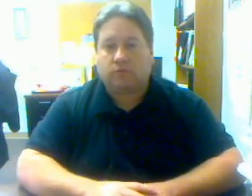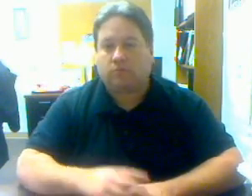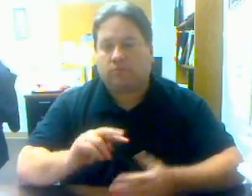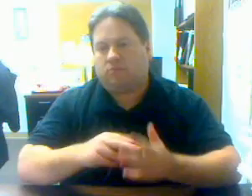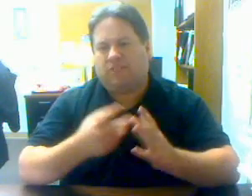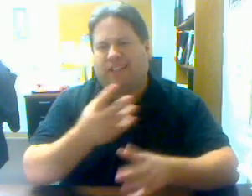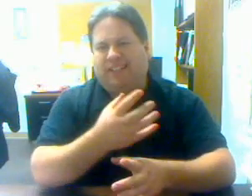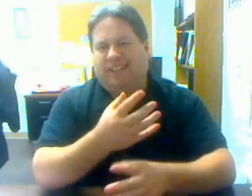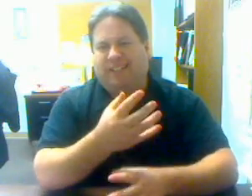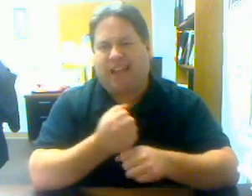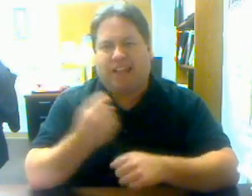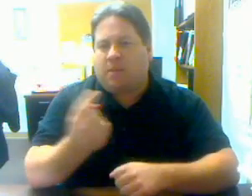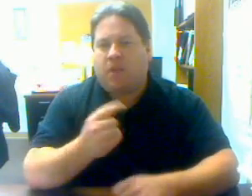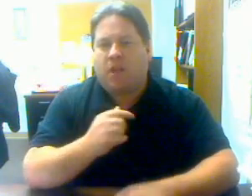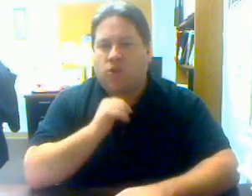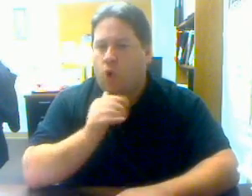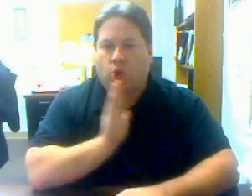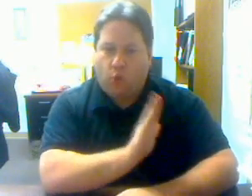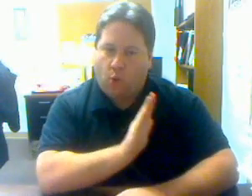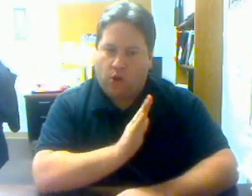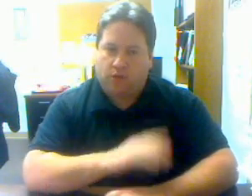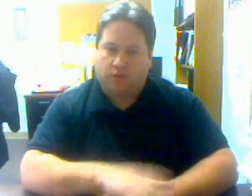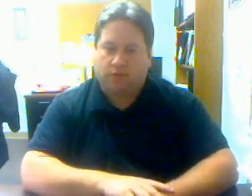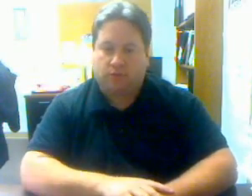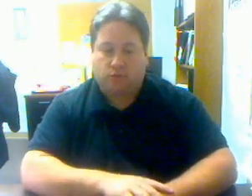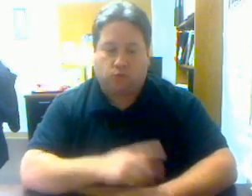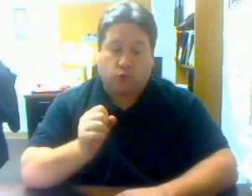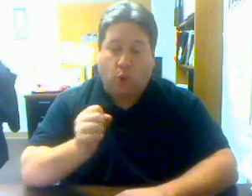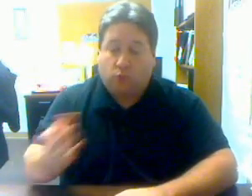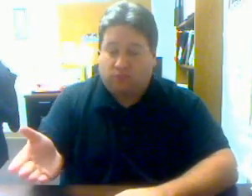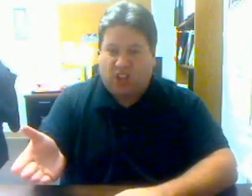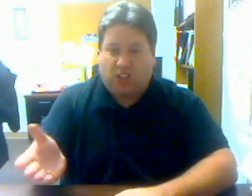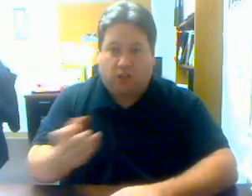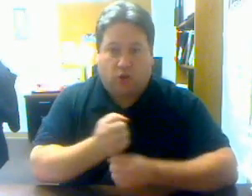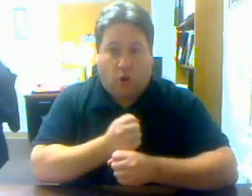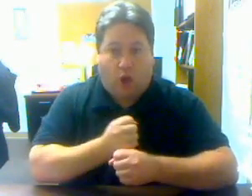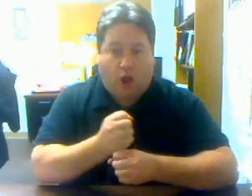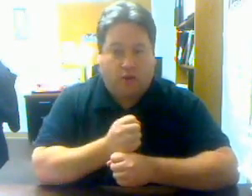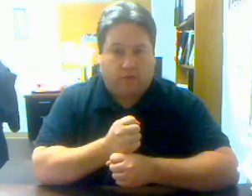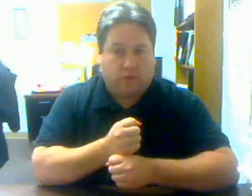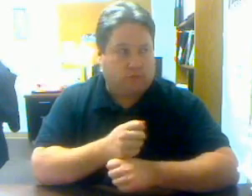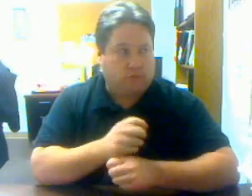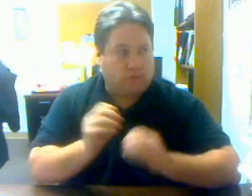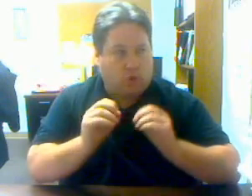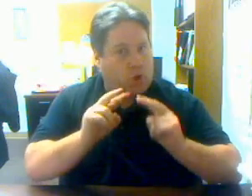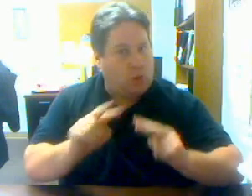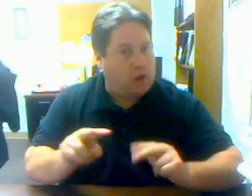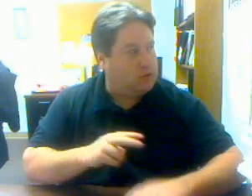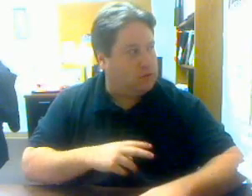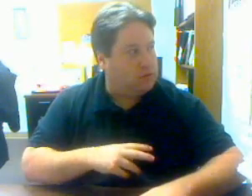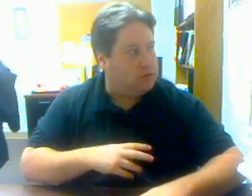job. That coffee is not intended, it's quite desirable, something you take it. Okay, it's just